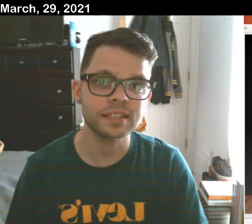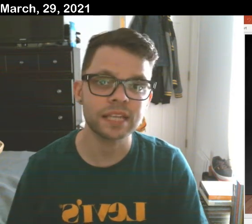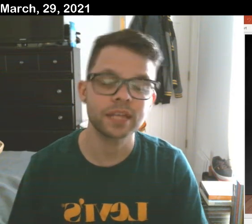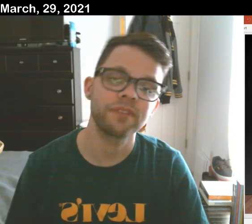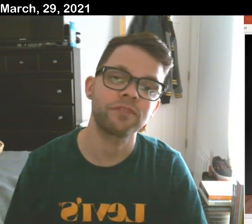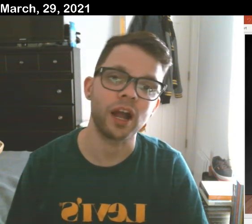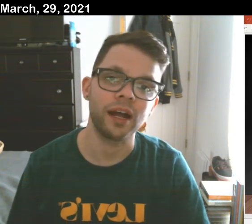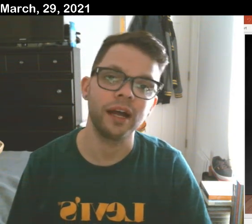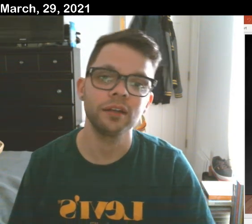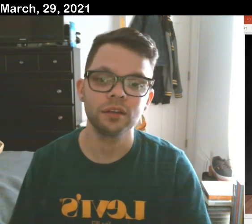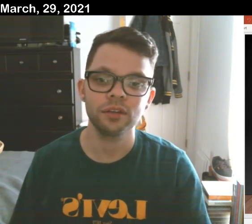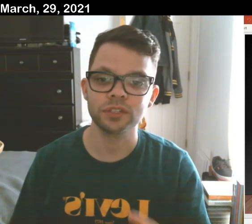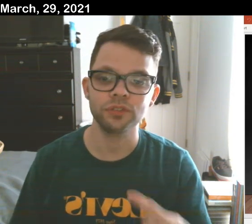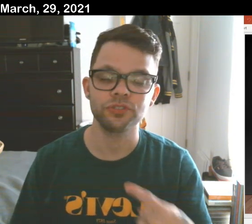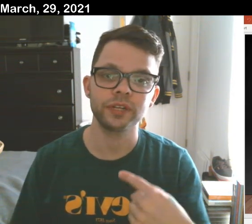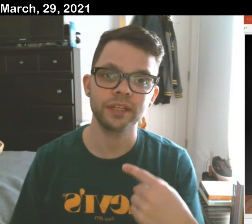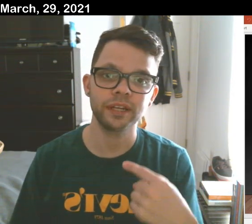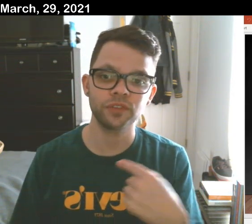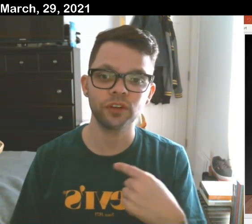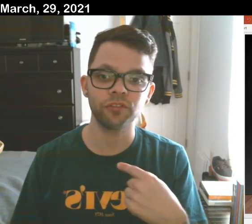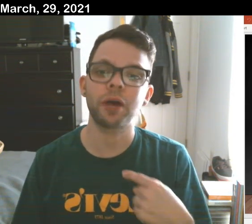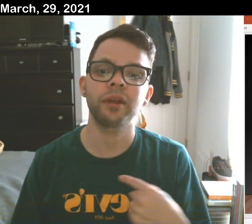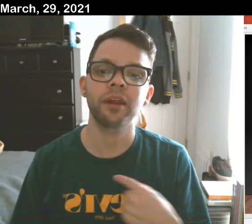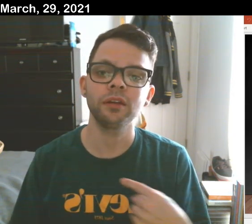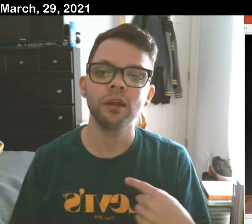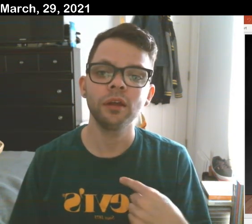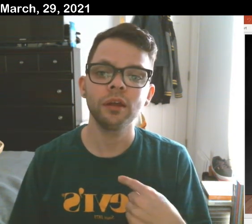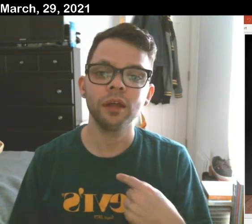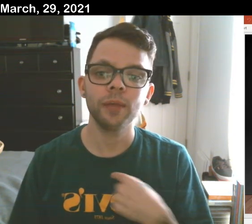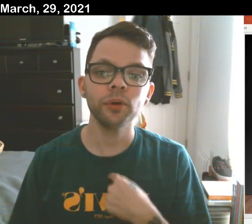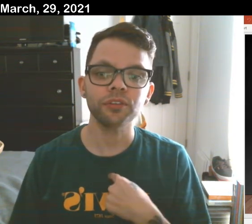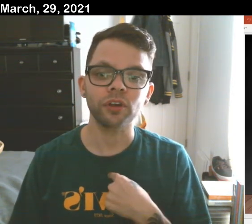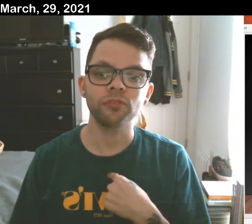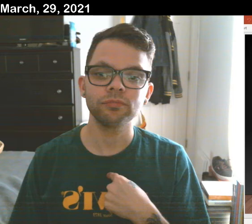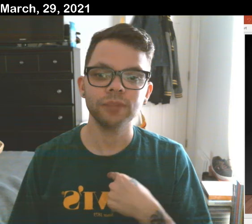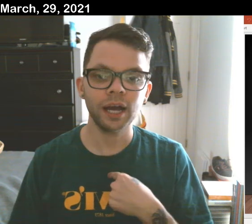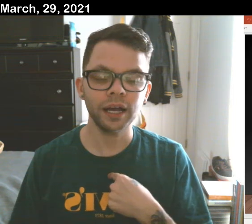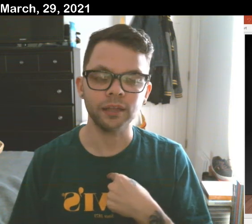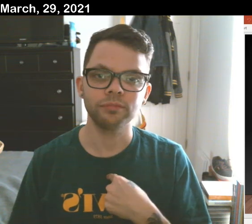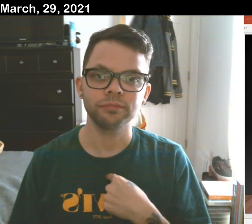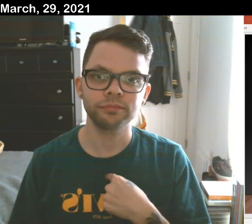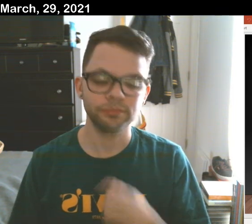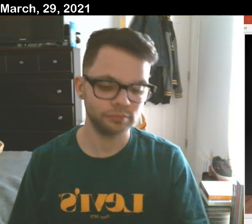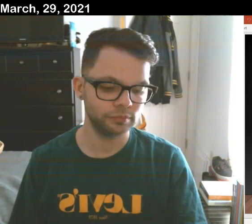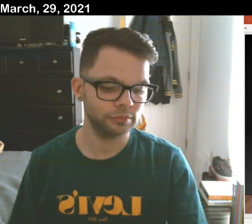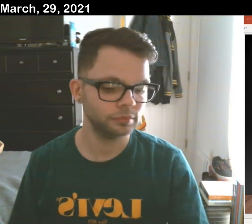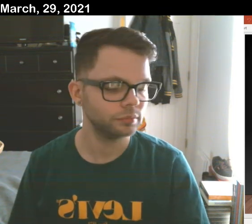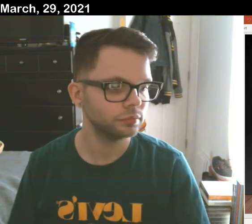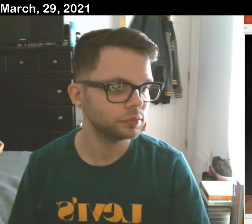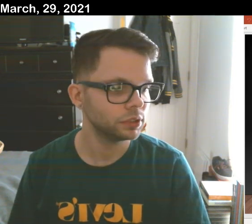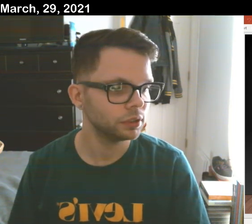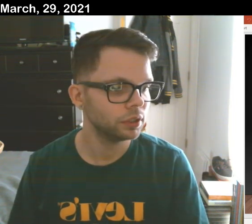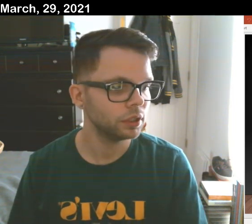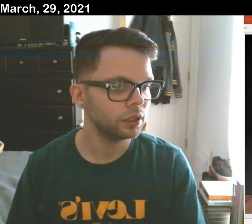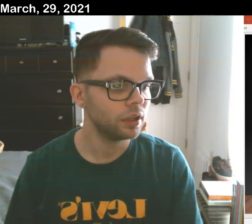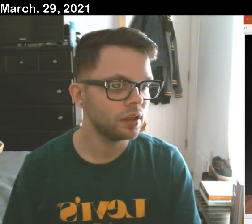Me is the same sign for I. You just use your index finger of your dominant hand and point yourself. I.